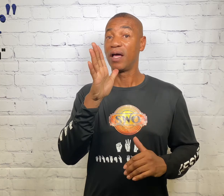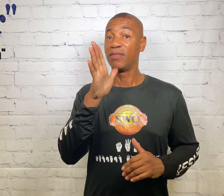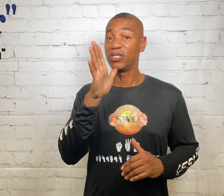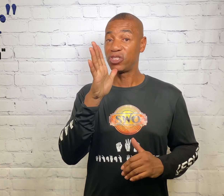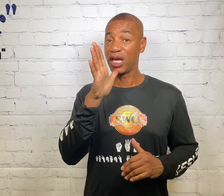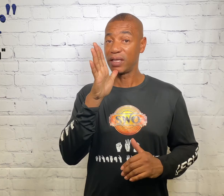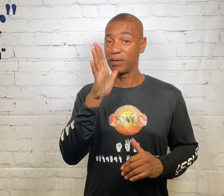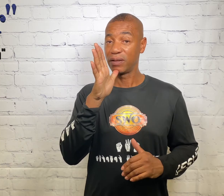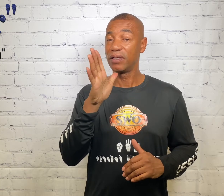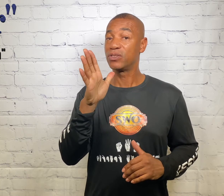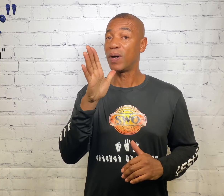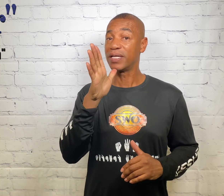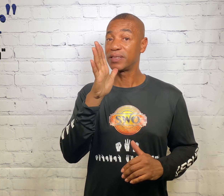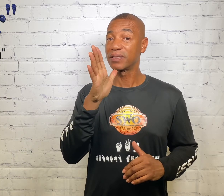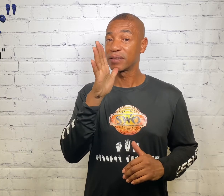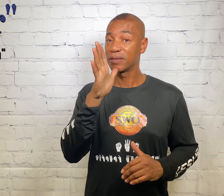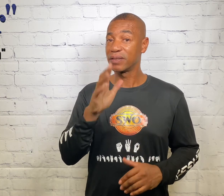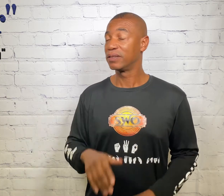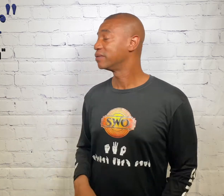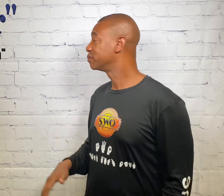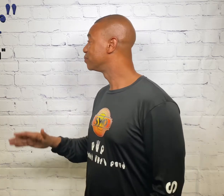the chin twice.